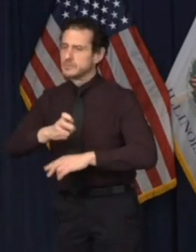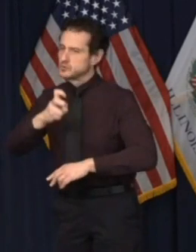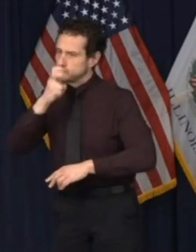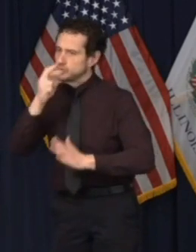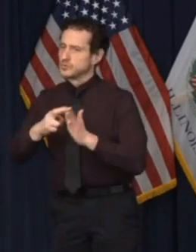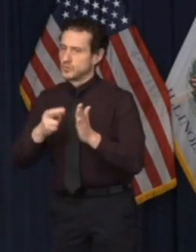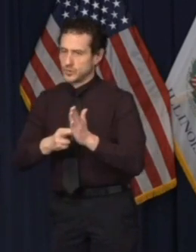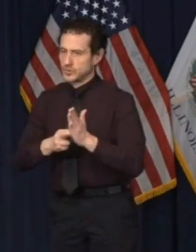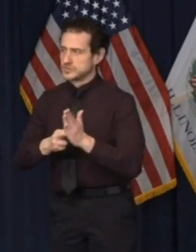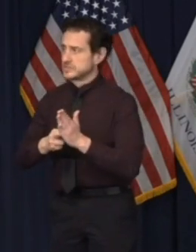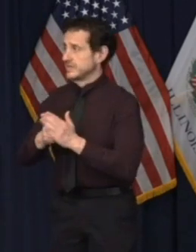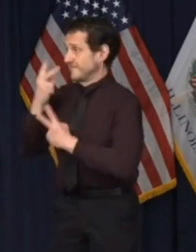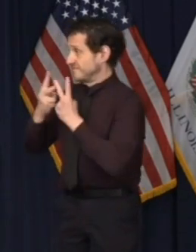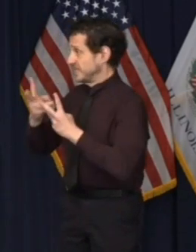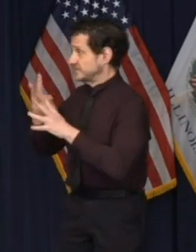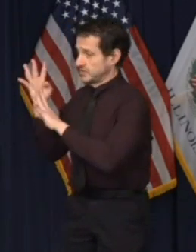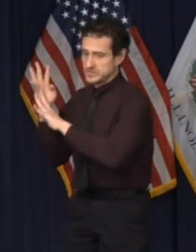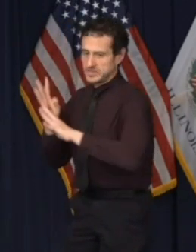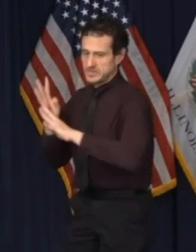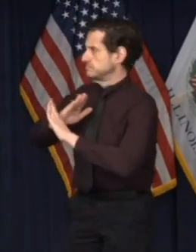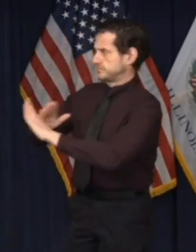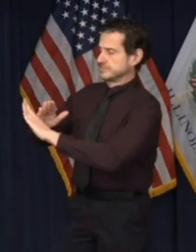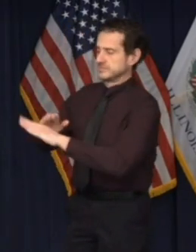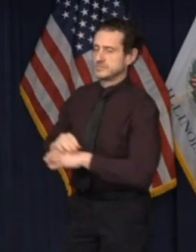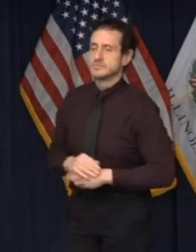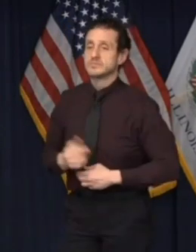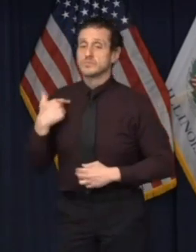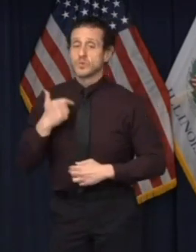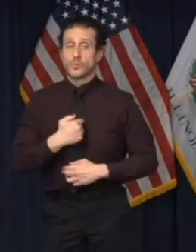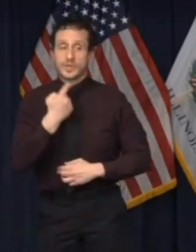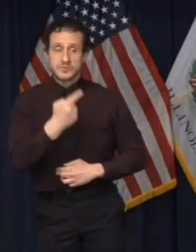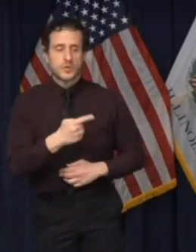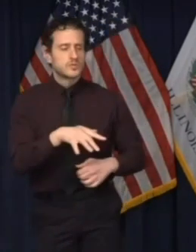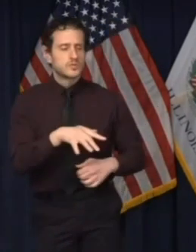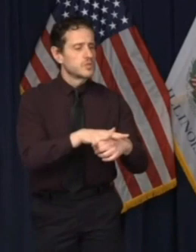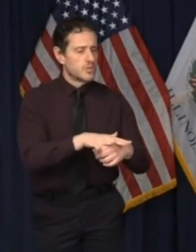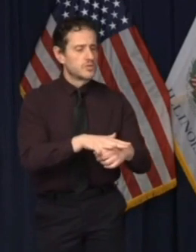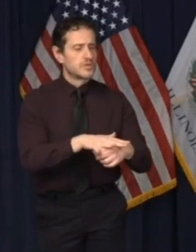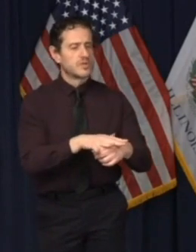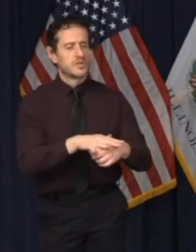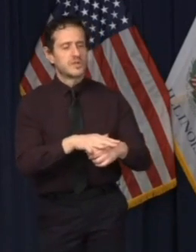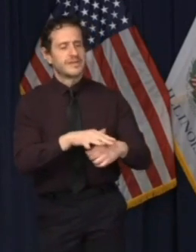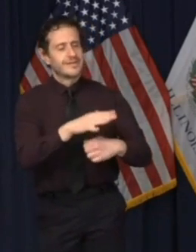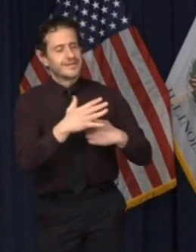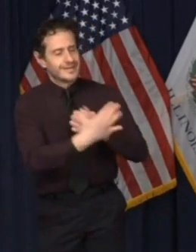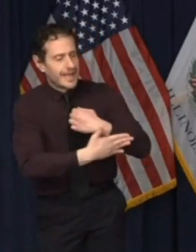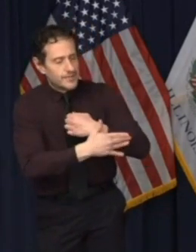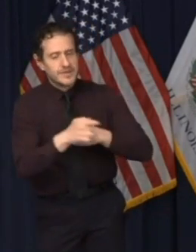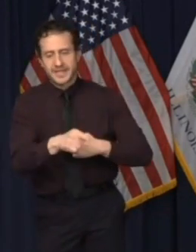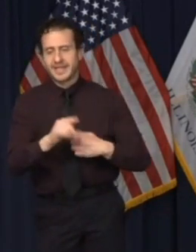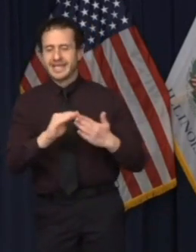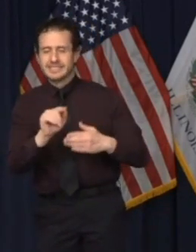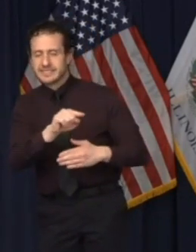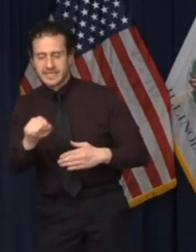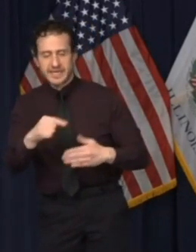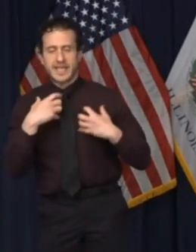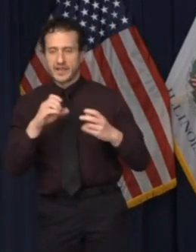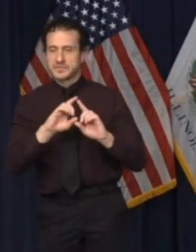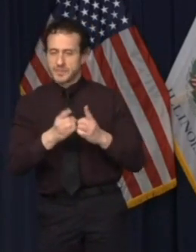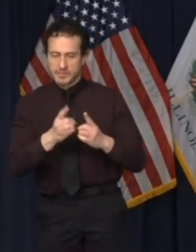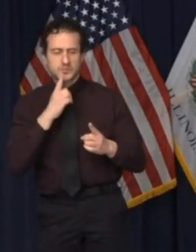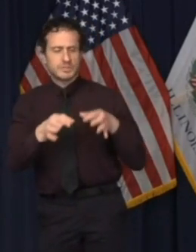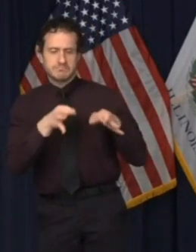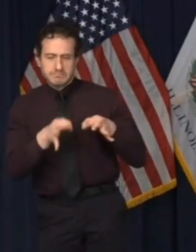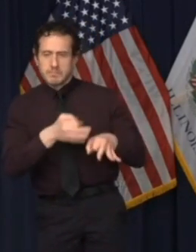We also instructed local county and city health departments on best practices and protocols for PPE